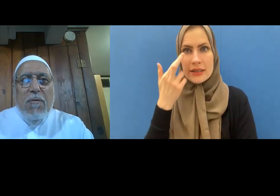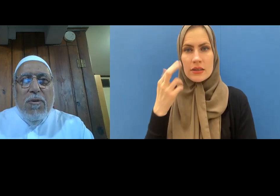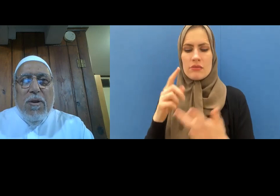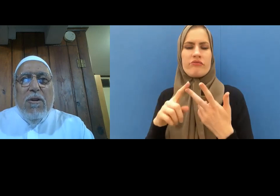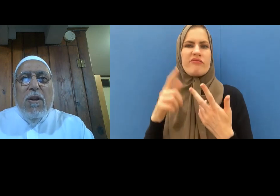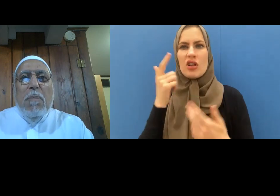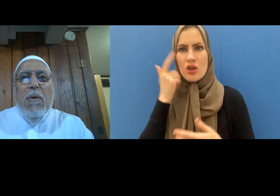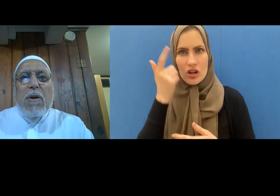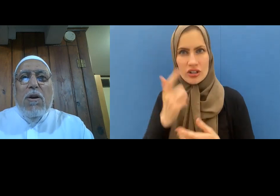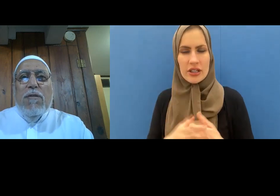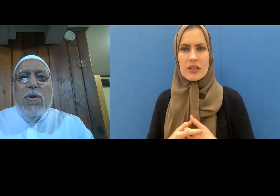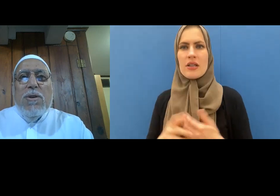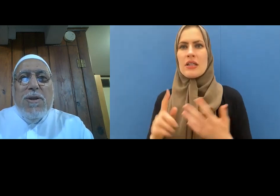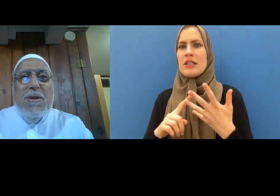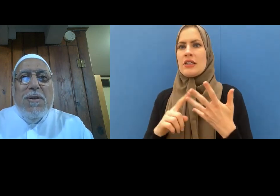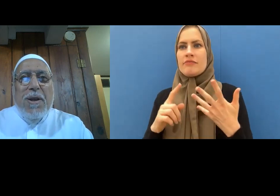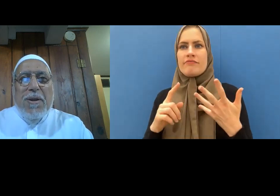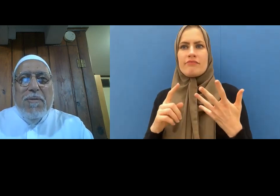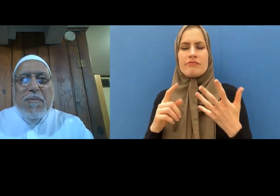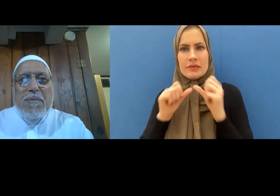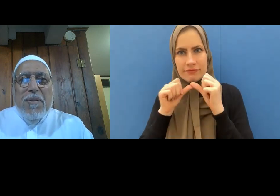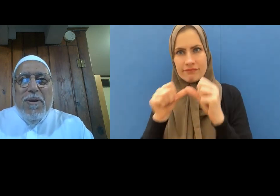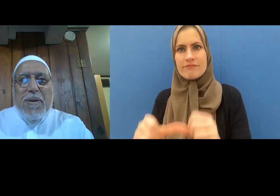logic, the power of consistency,